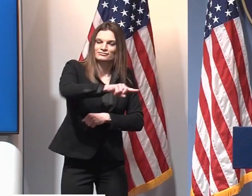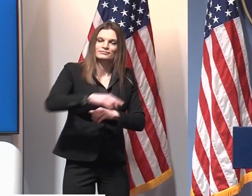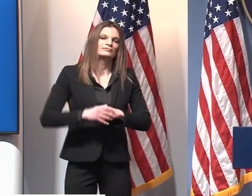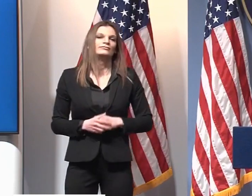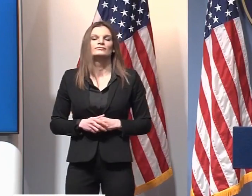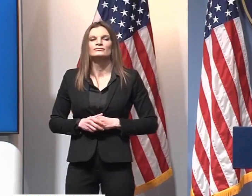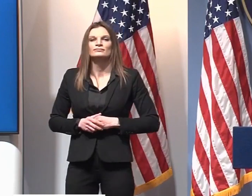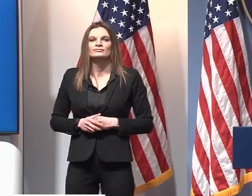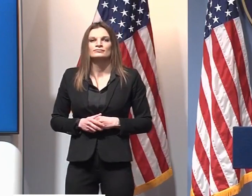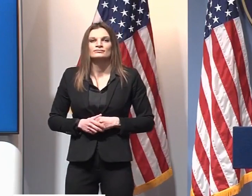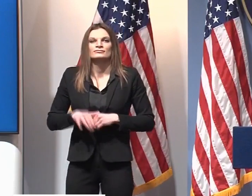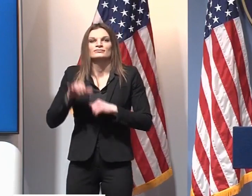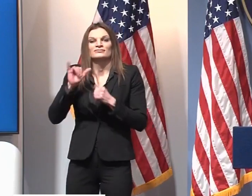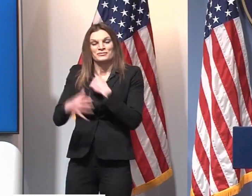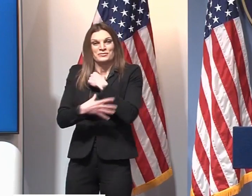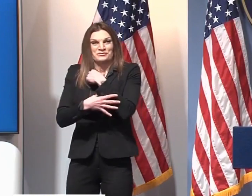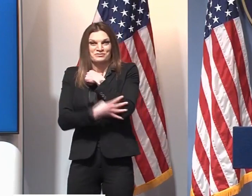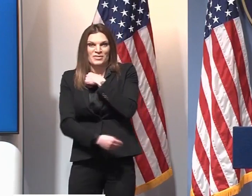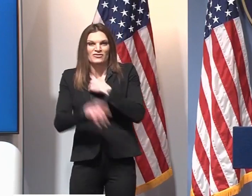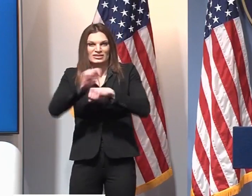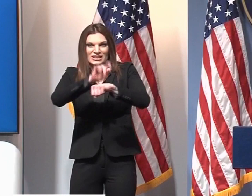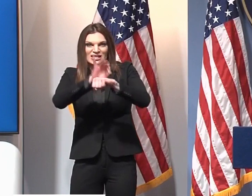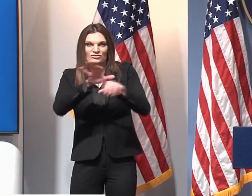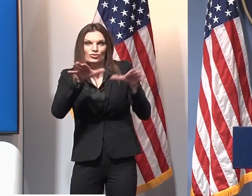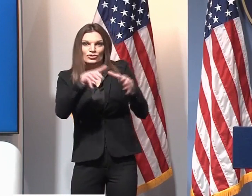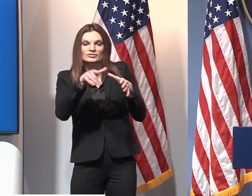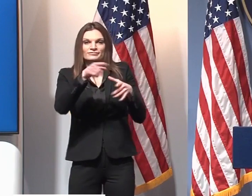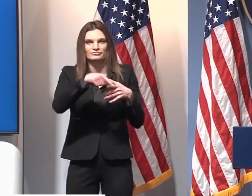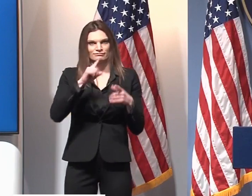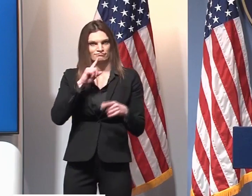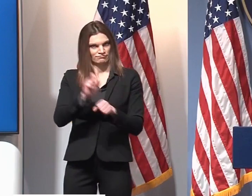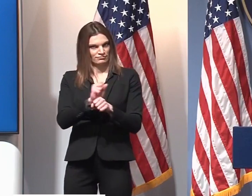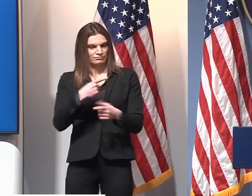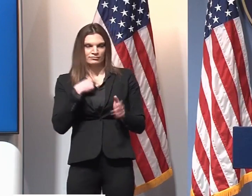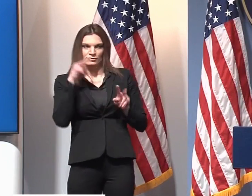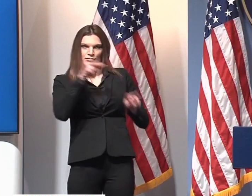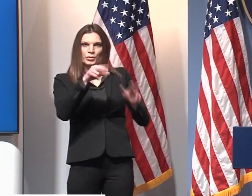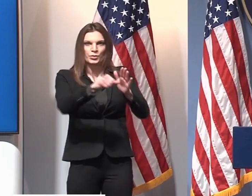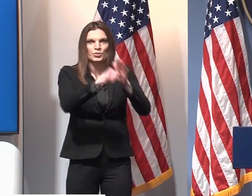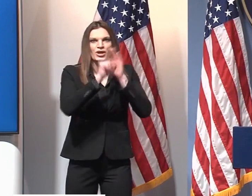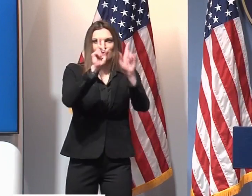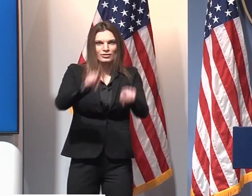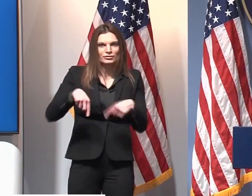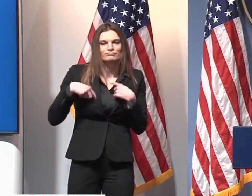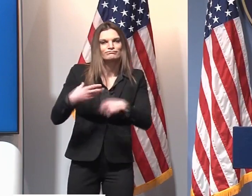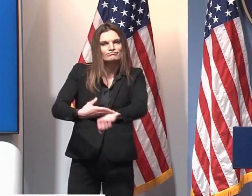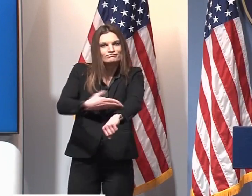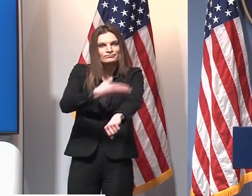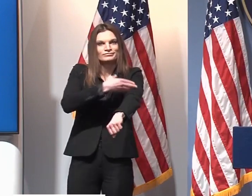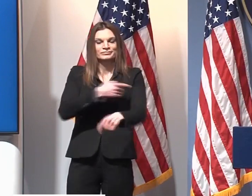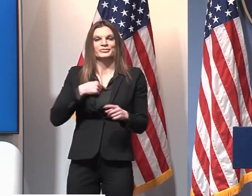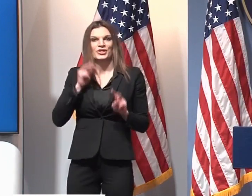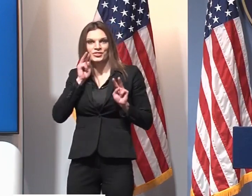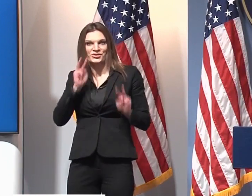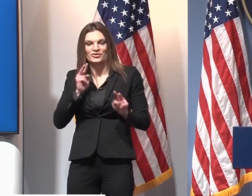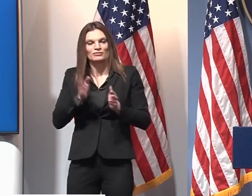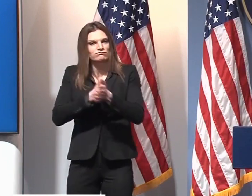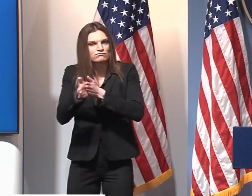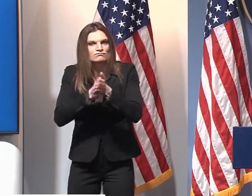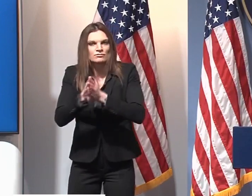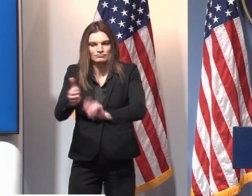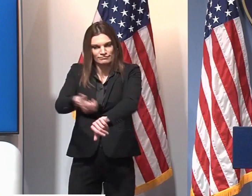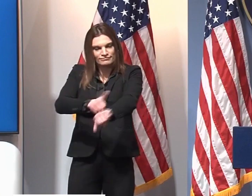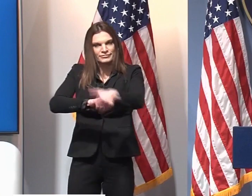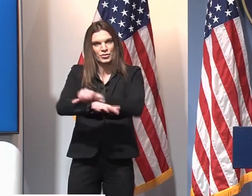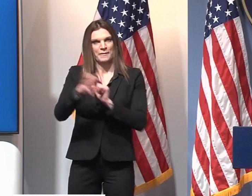Together with the Poverty Task Force, who've already done so much incredible work, I look forward to tackling this head on as we continue to build